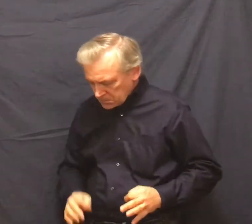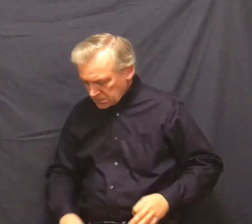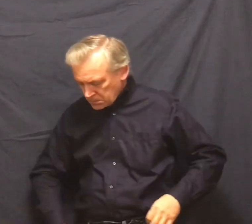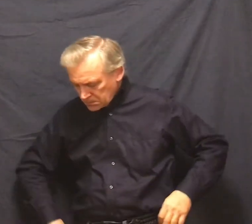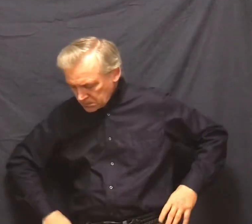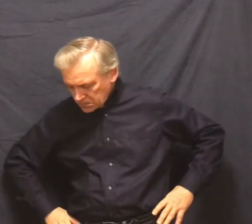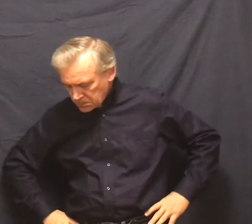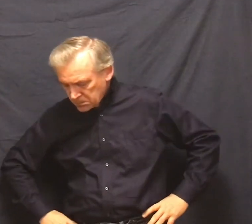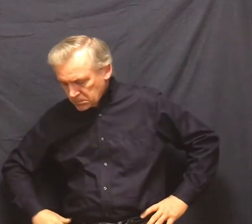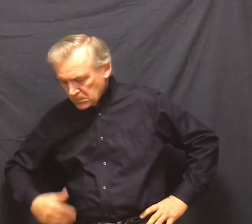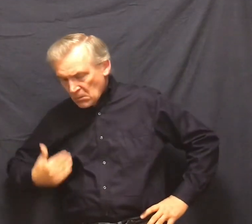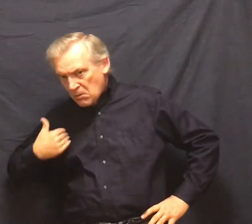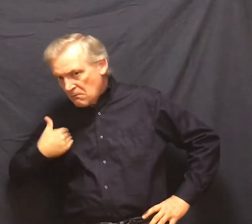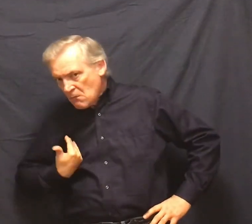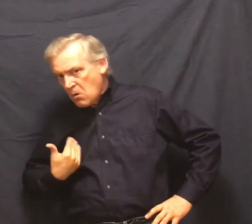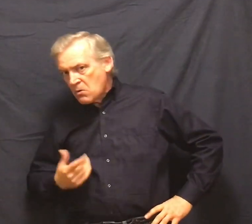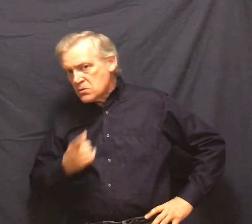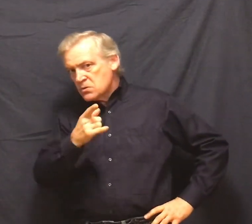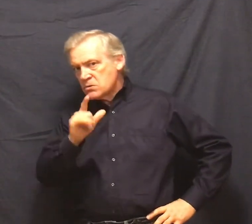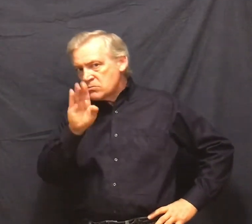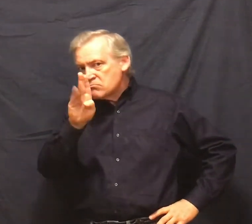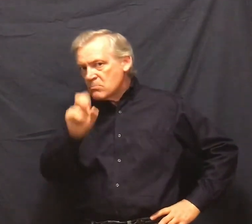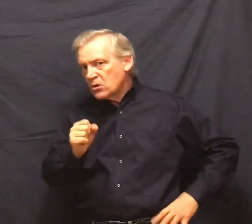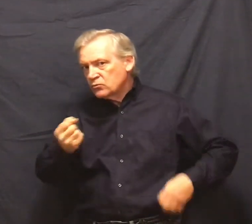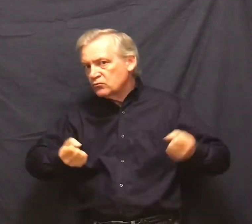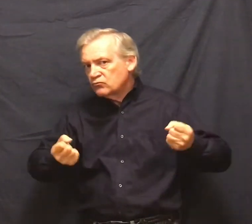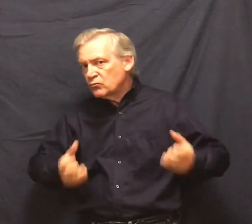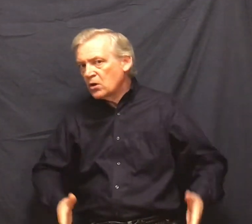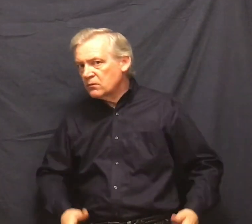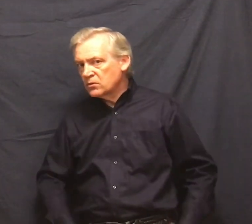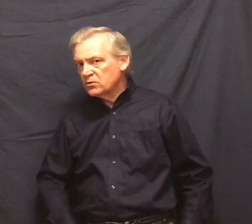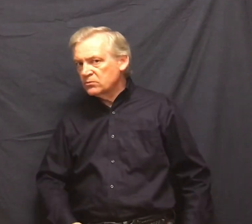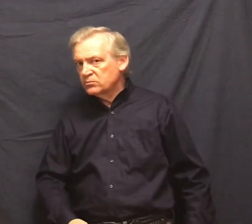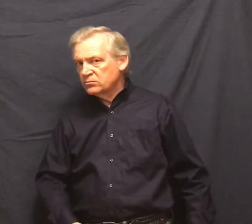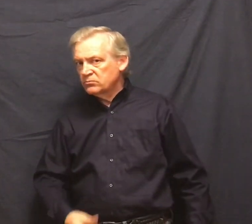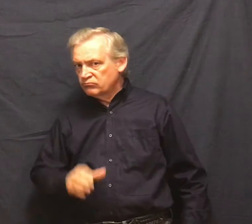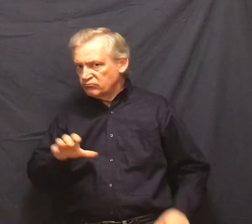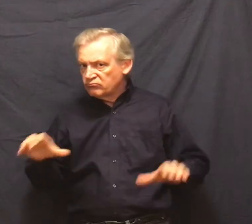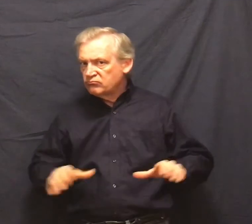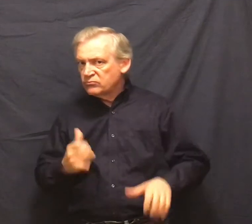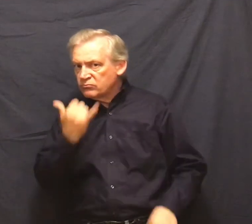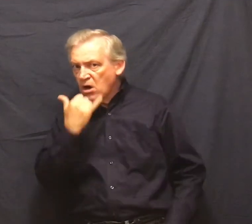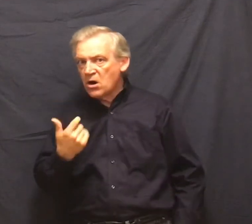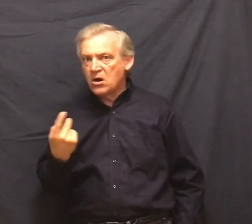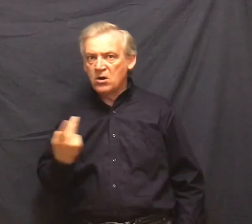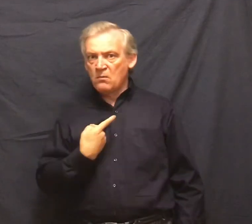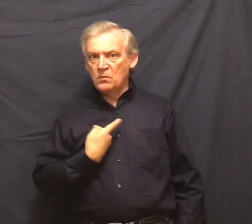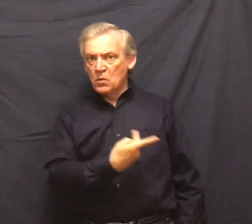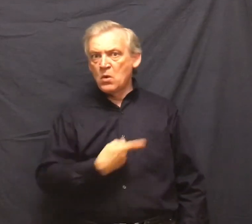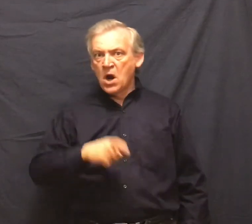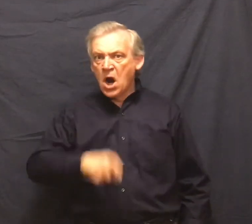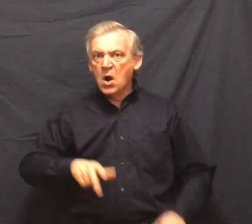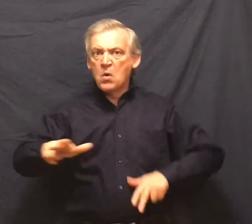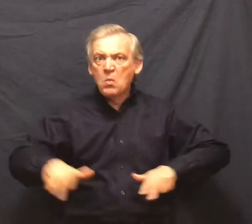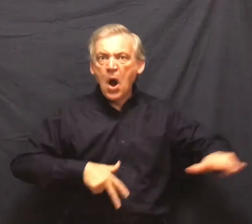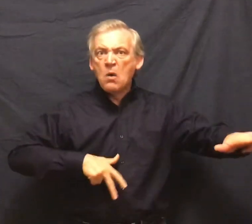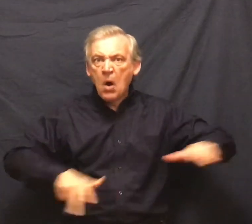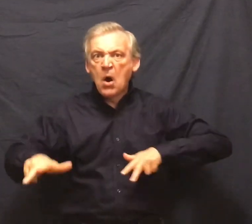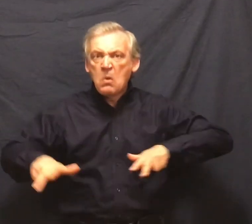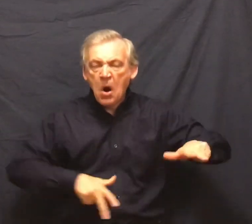"Bus driver give us a bum steer," he said. "We had to walk 10 miles. Says we was here when we